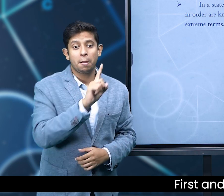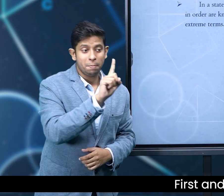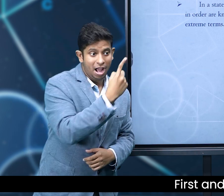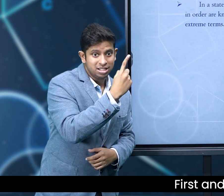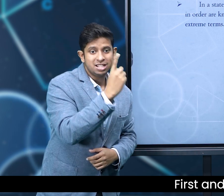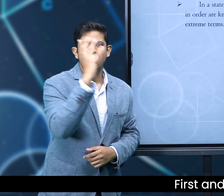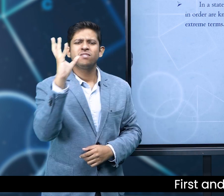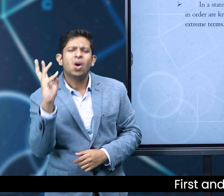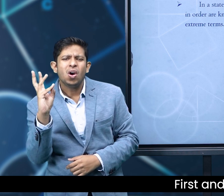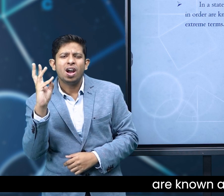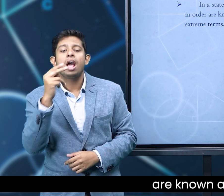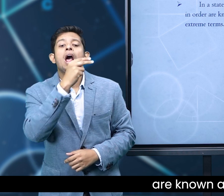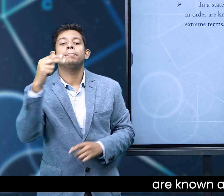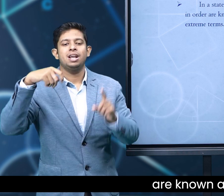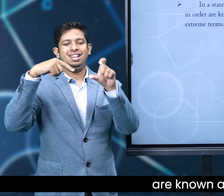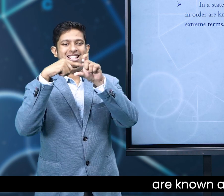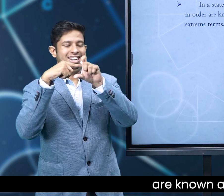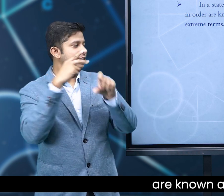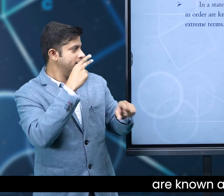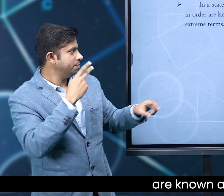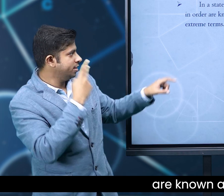First and fourth terms are known as extreme terms.